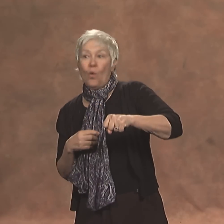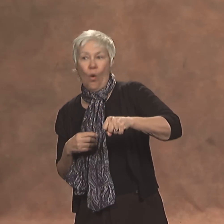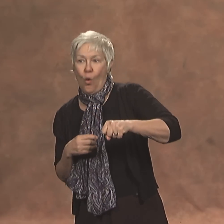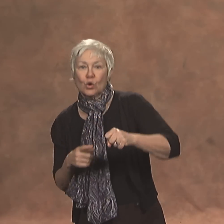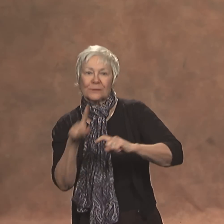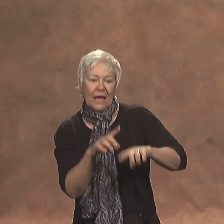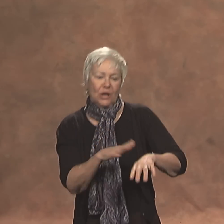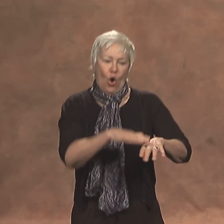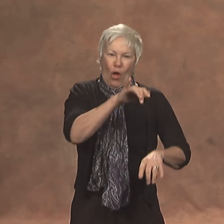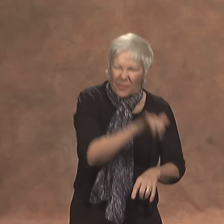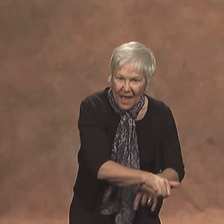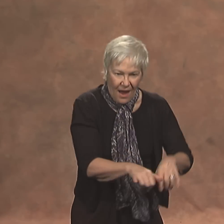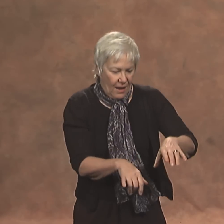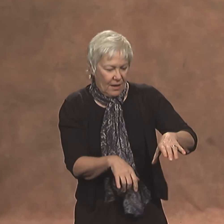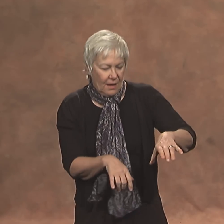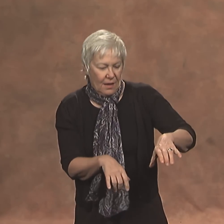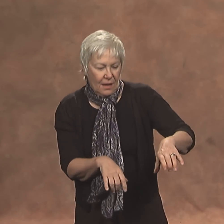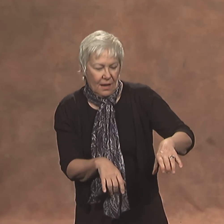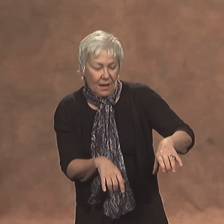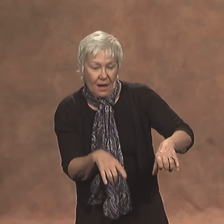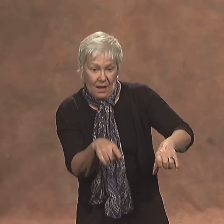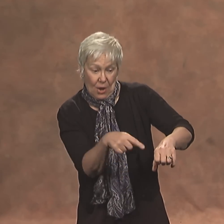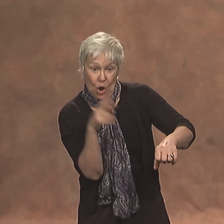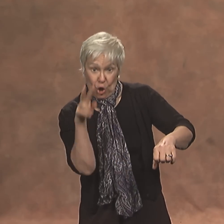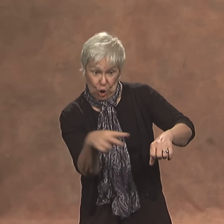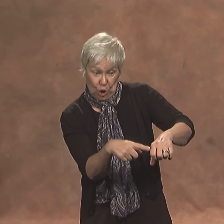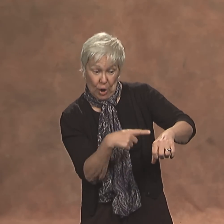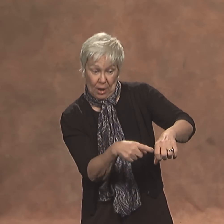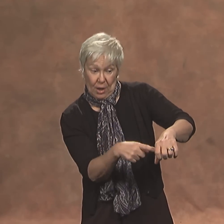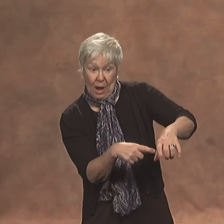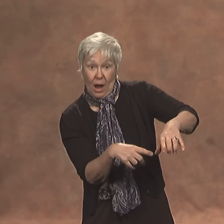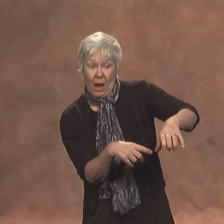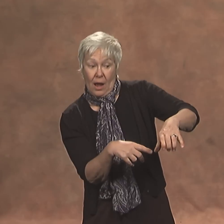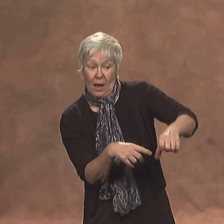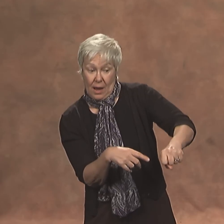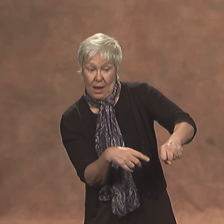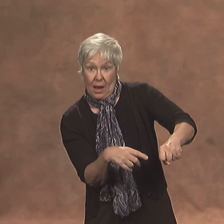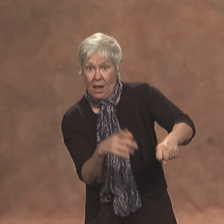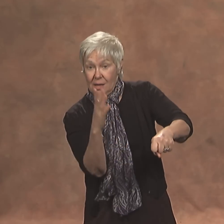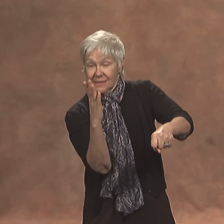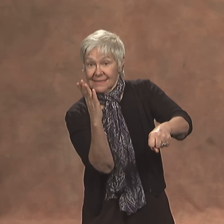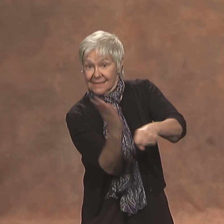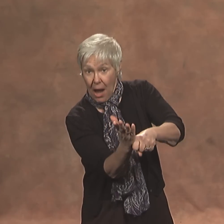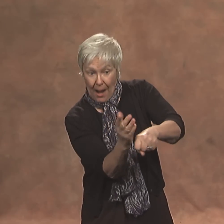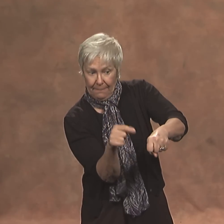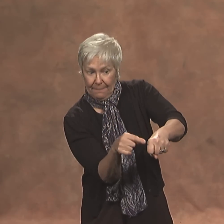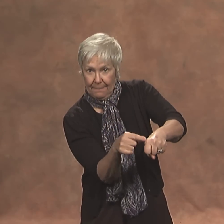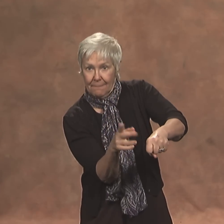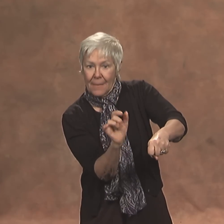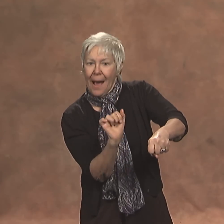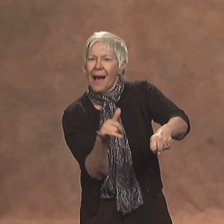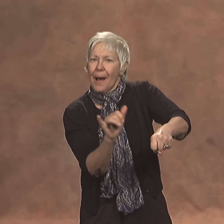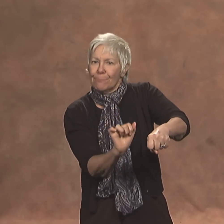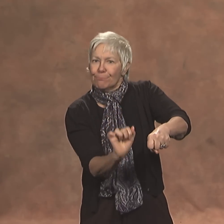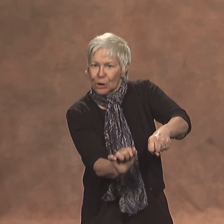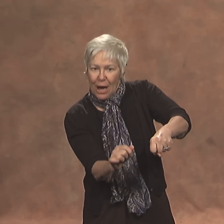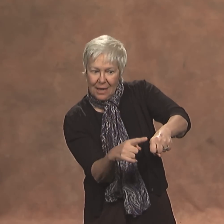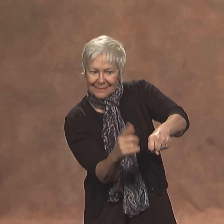the handlebars, if that's what you're focusing your lesson on. And use the handlebars as a prop, and